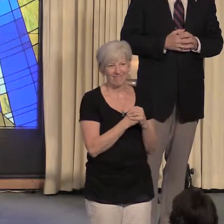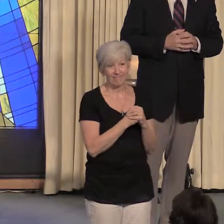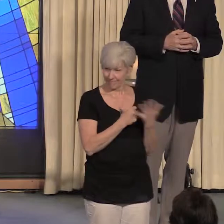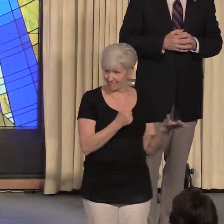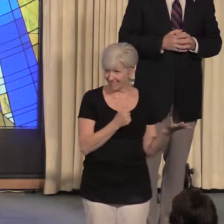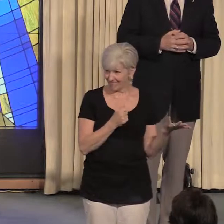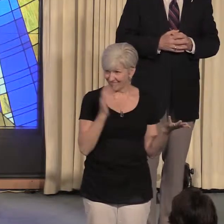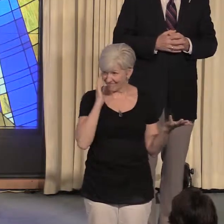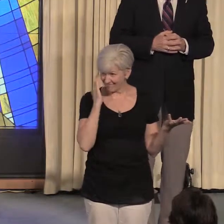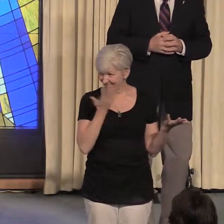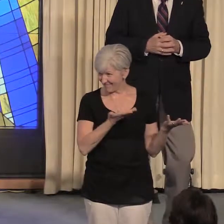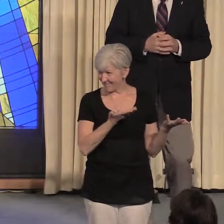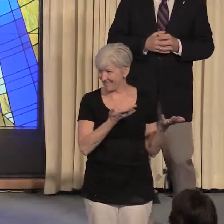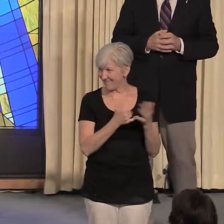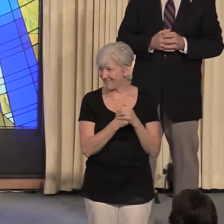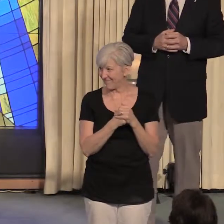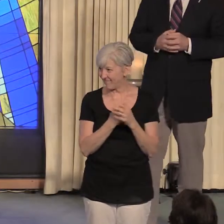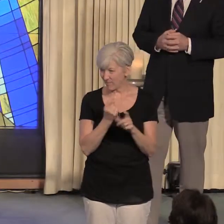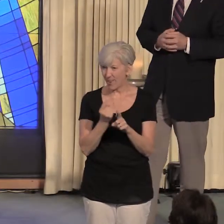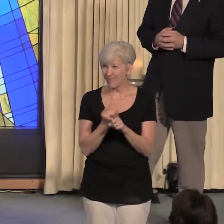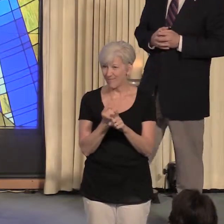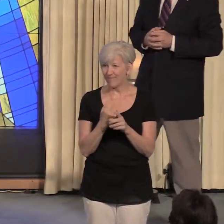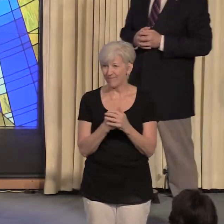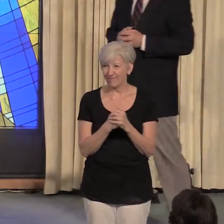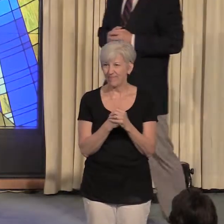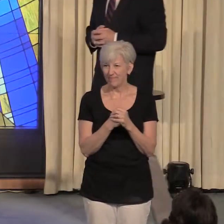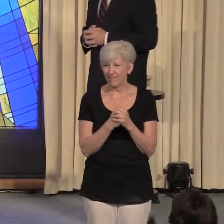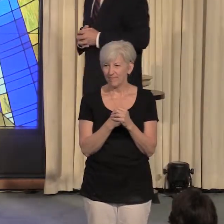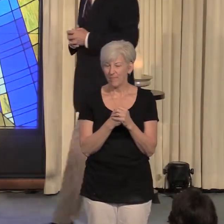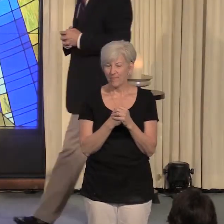Sound familiar to anyone? Right?